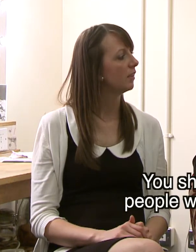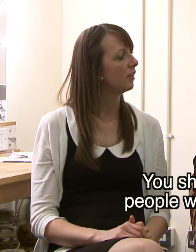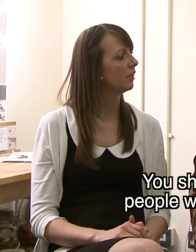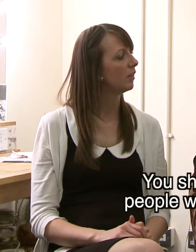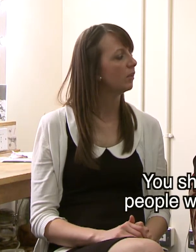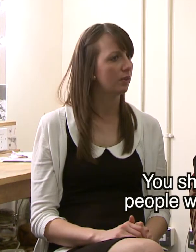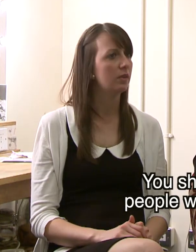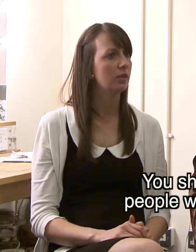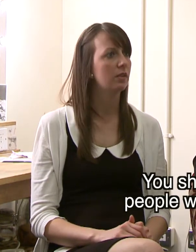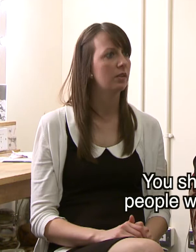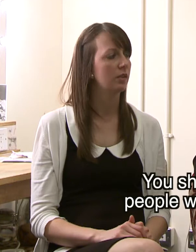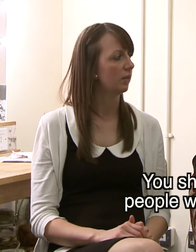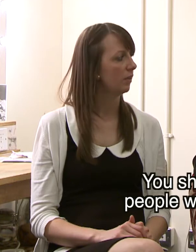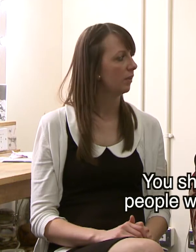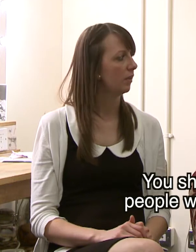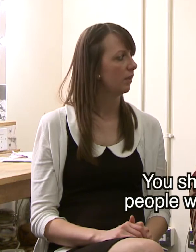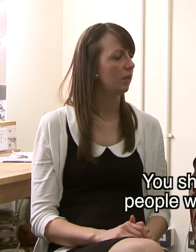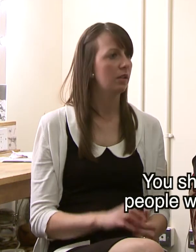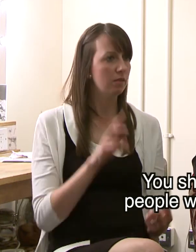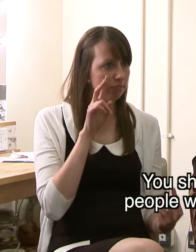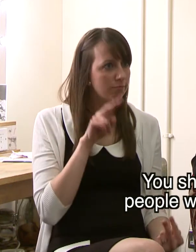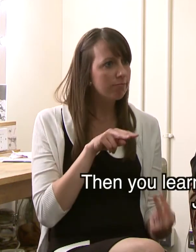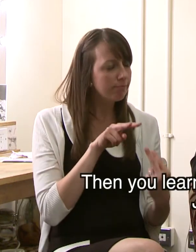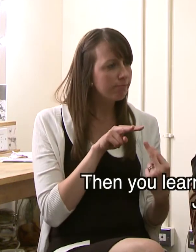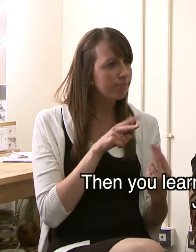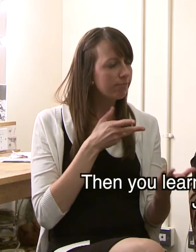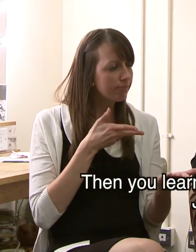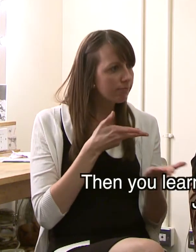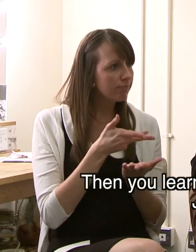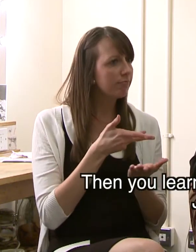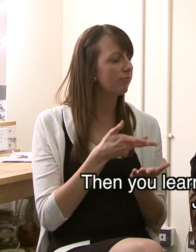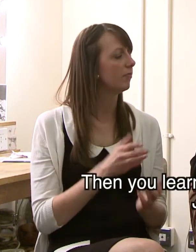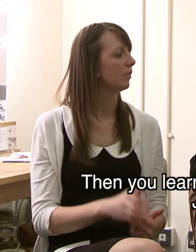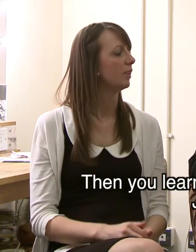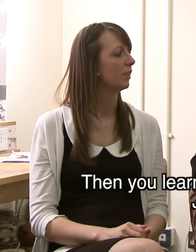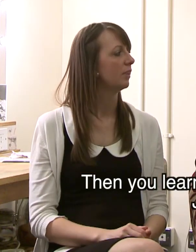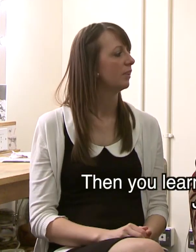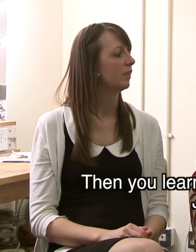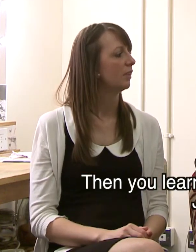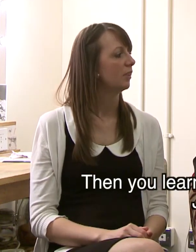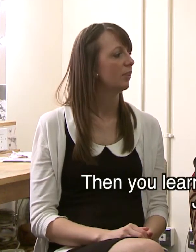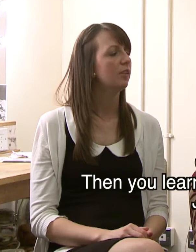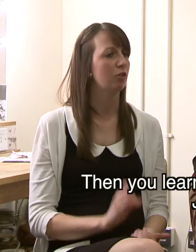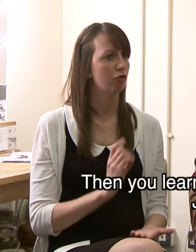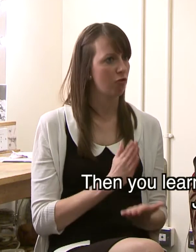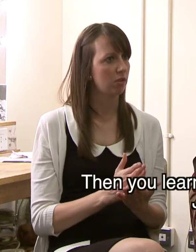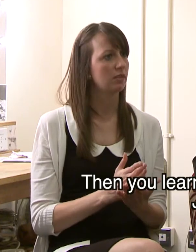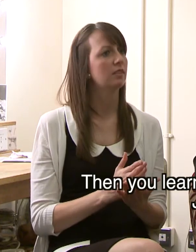meet you in your eye, and you learn to trust your